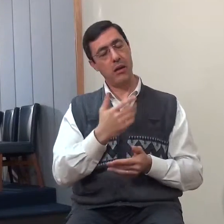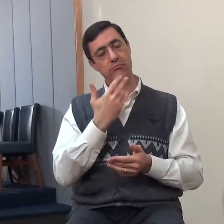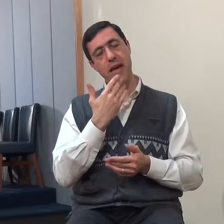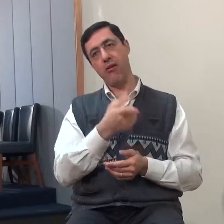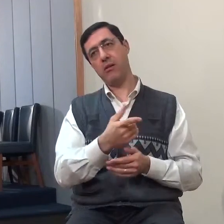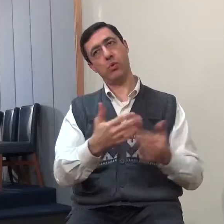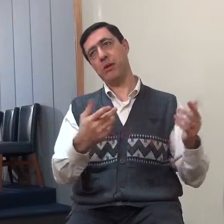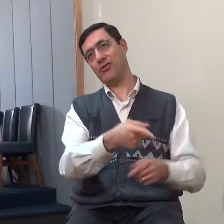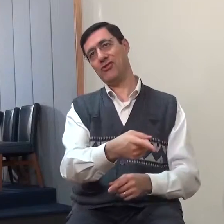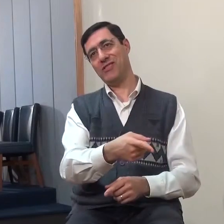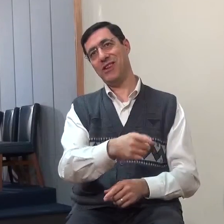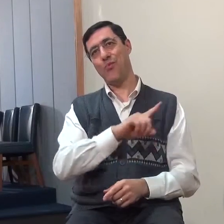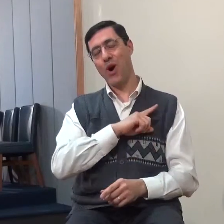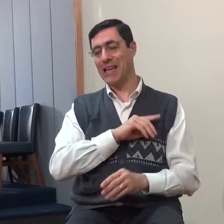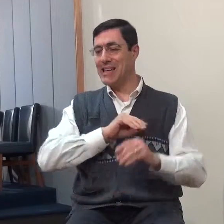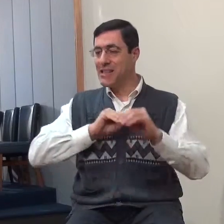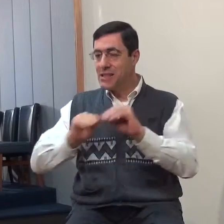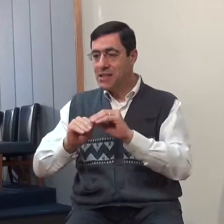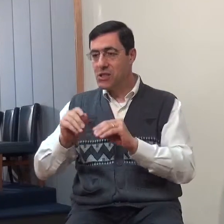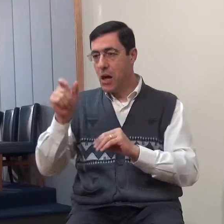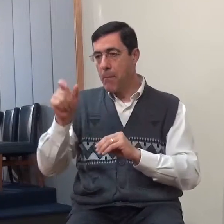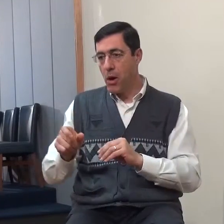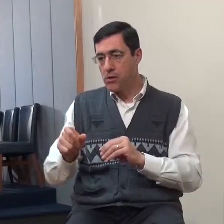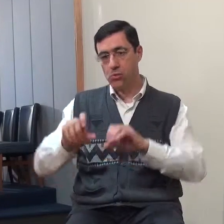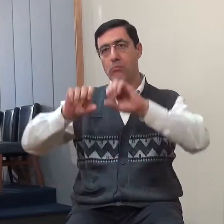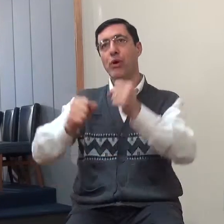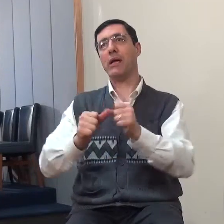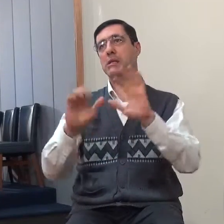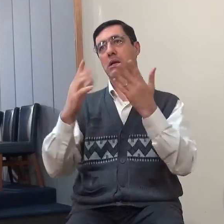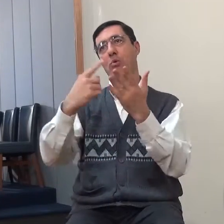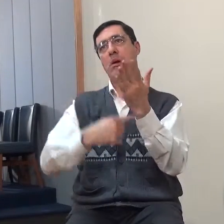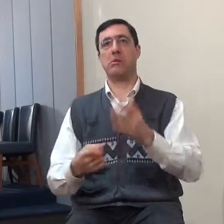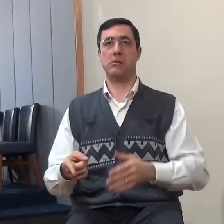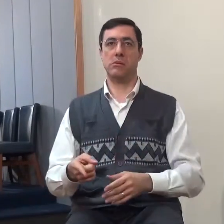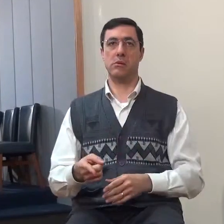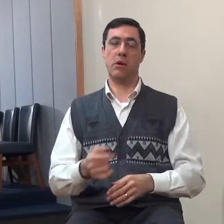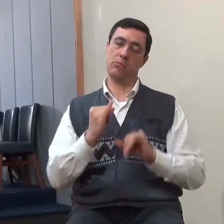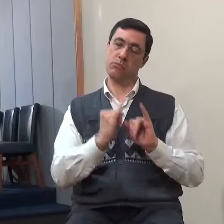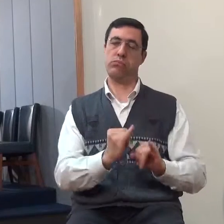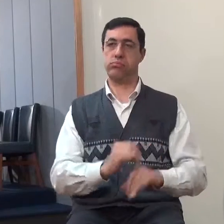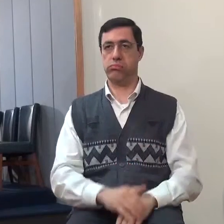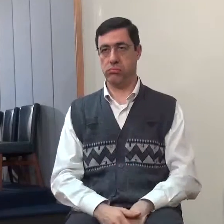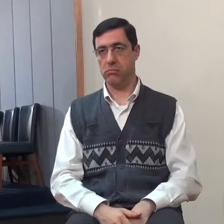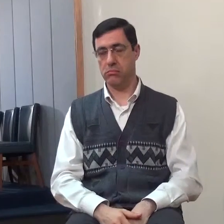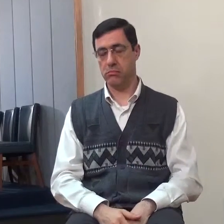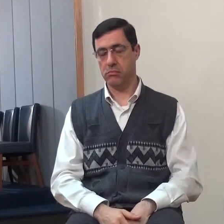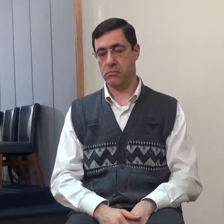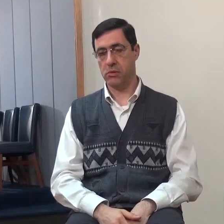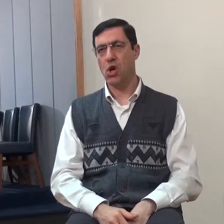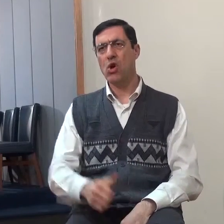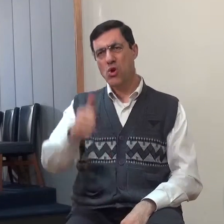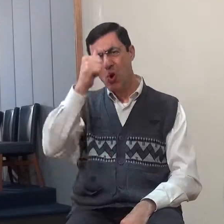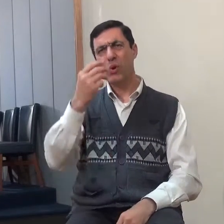never take away one of the moral commandments of God. Those people who call themselves New